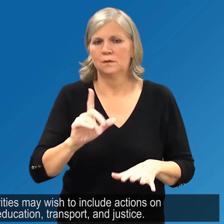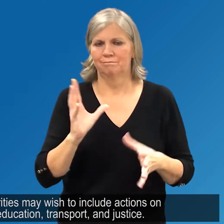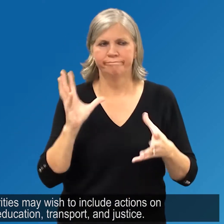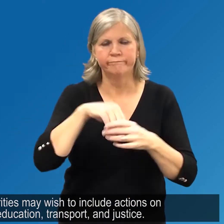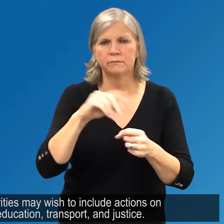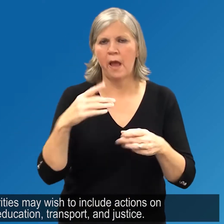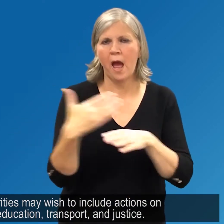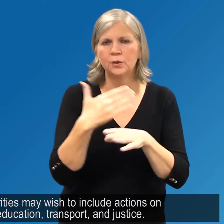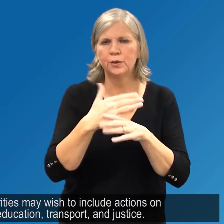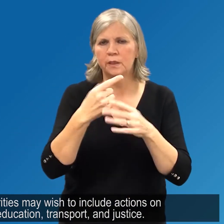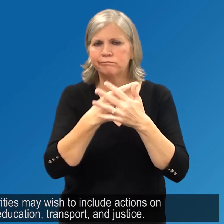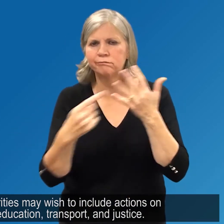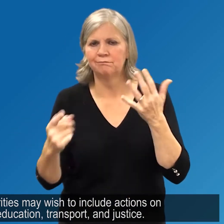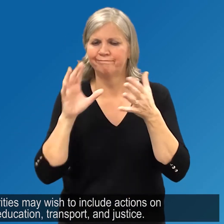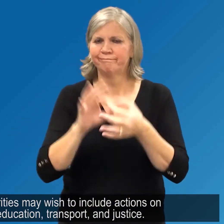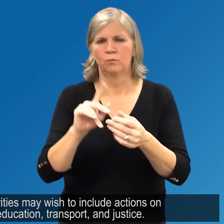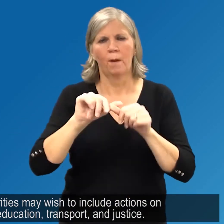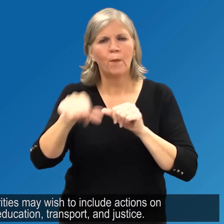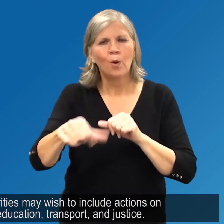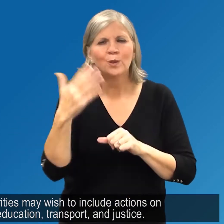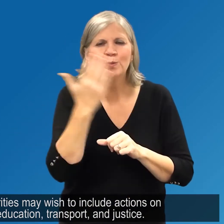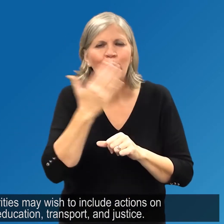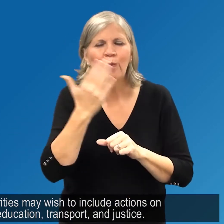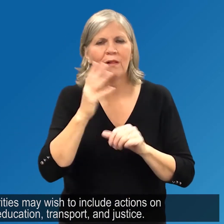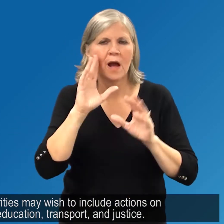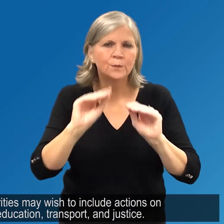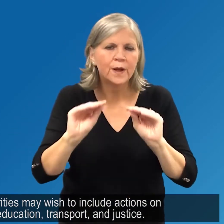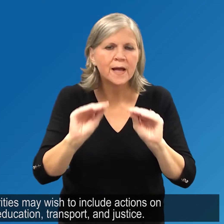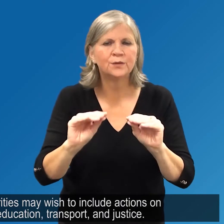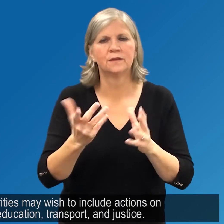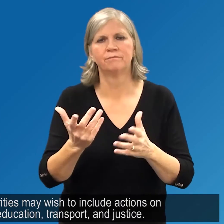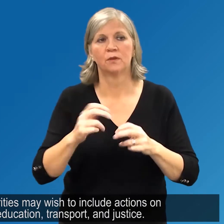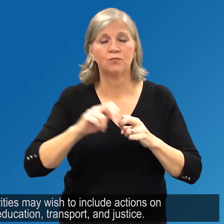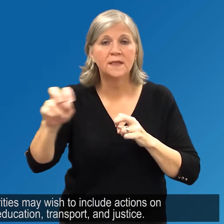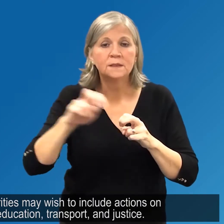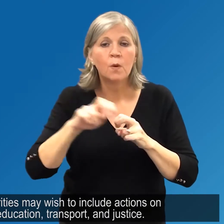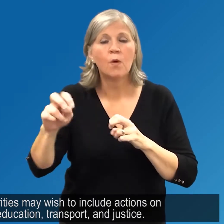to include actions on post-school education, transport and justice.